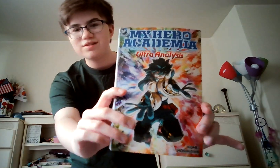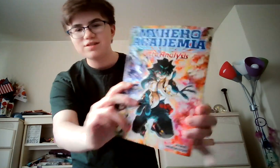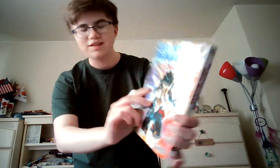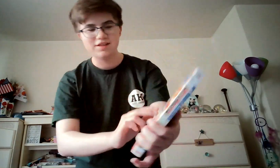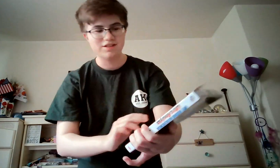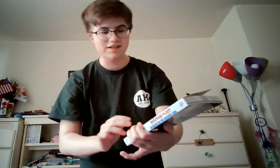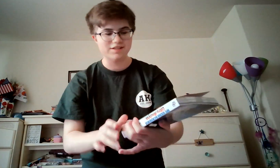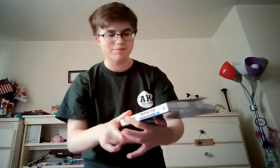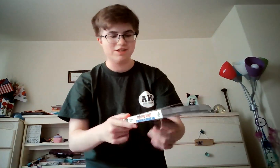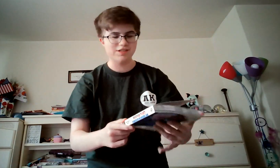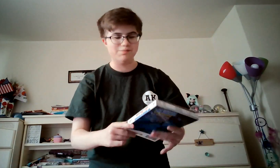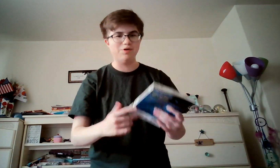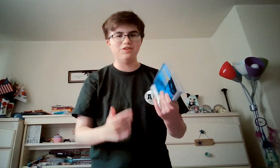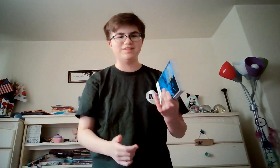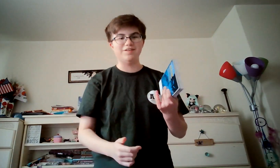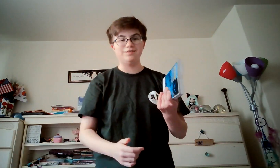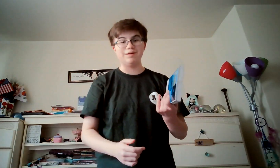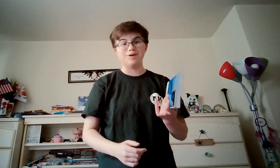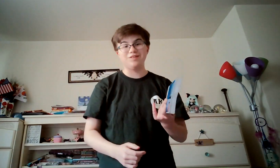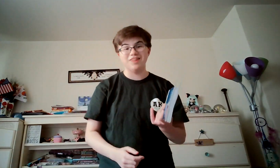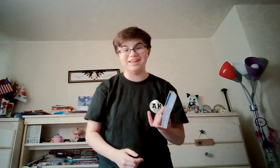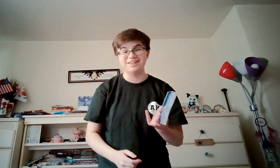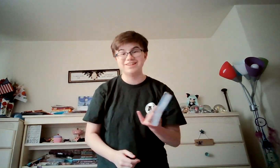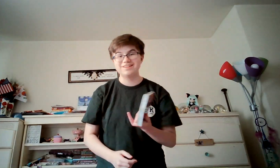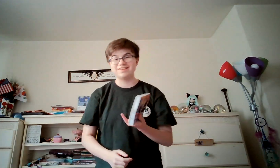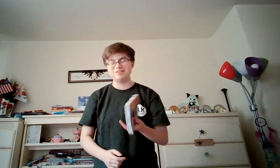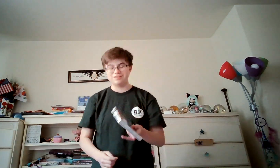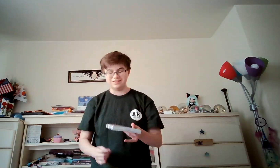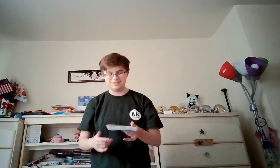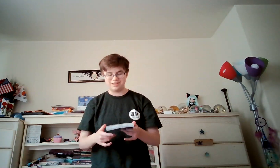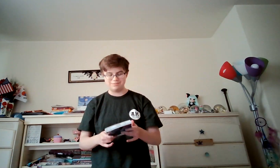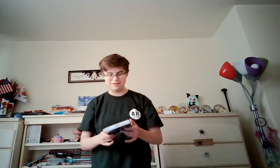I think she actually made sure I pulled this out on my birthday, because it's in December.